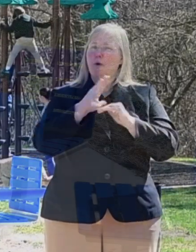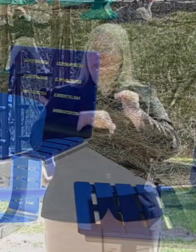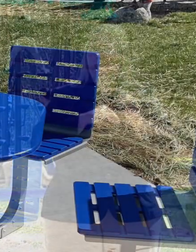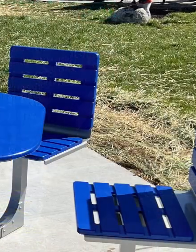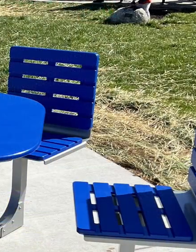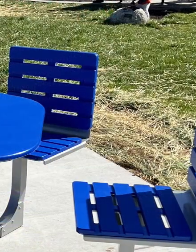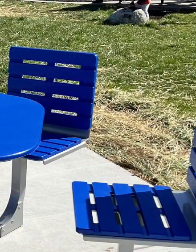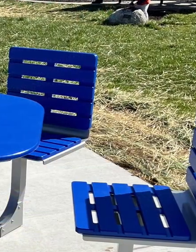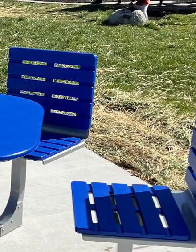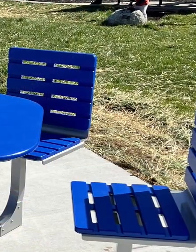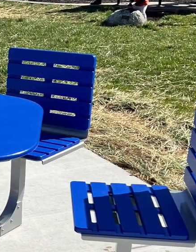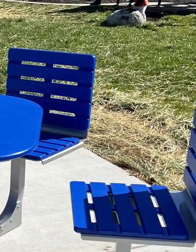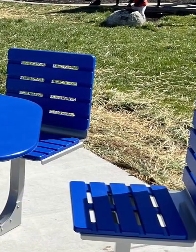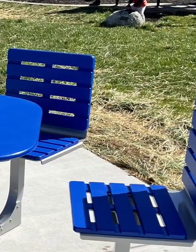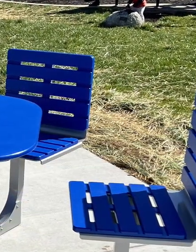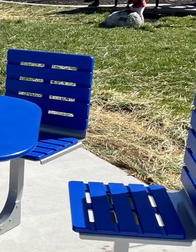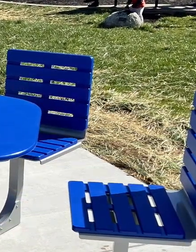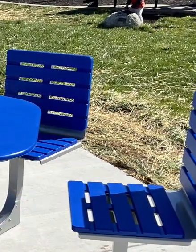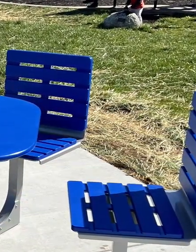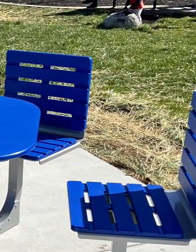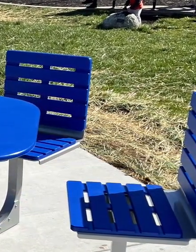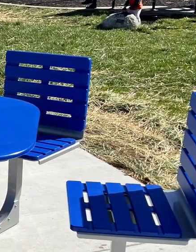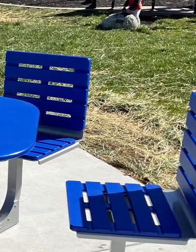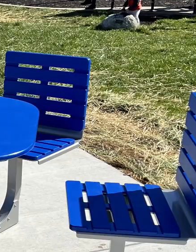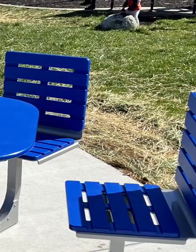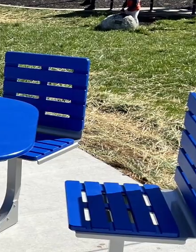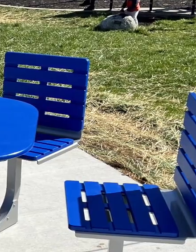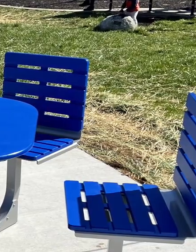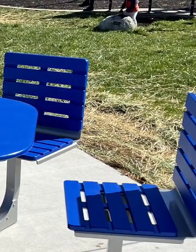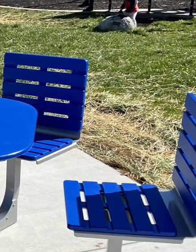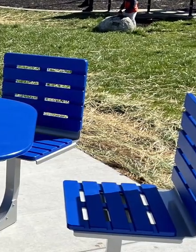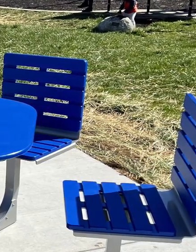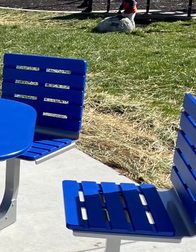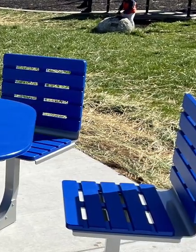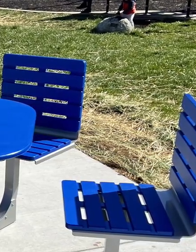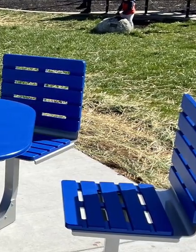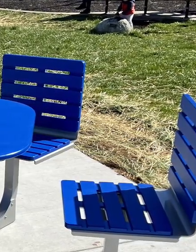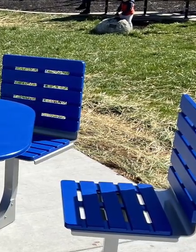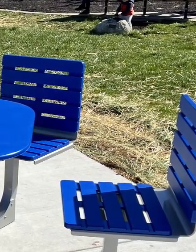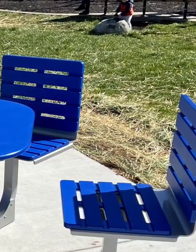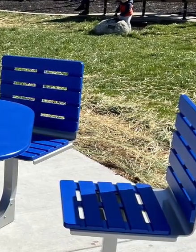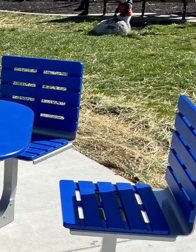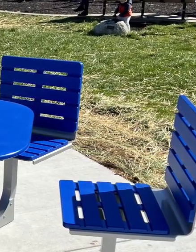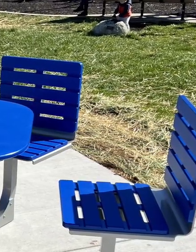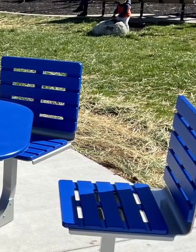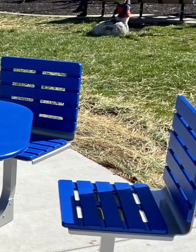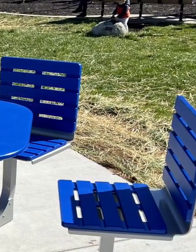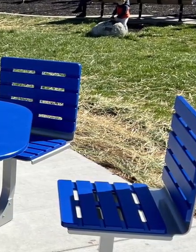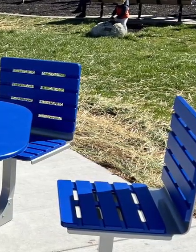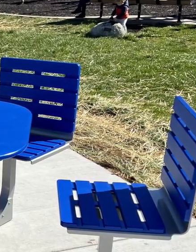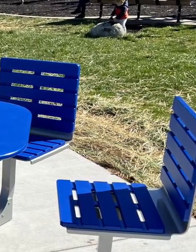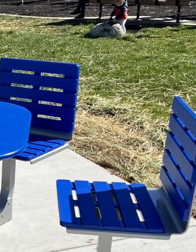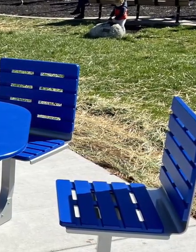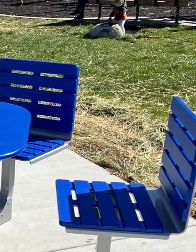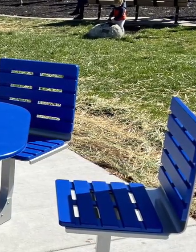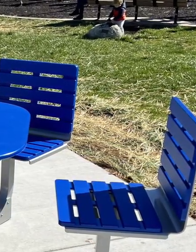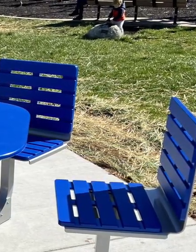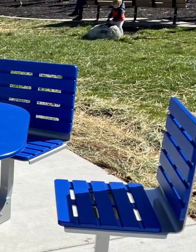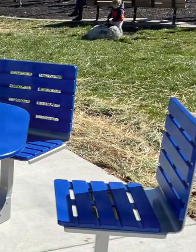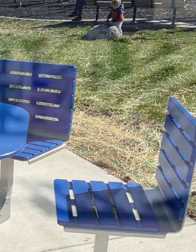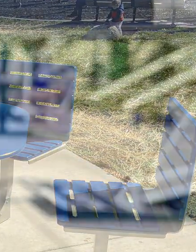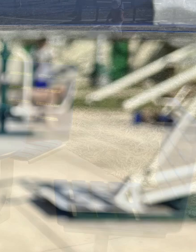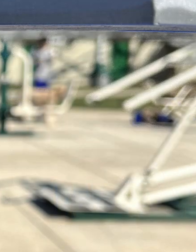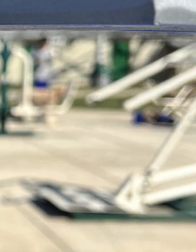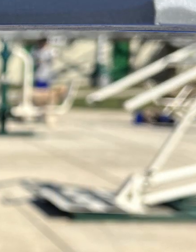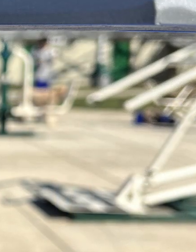a table in the park. This table is for connection. It helps our next steps in ongoing development in making